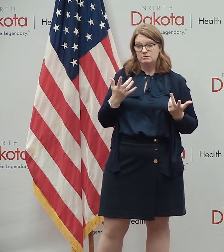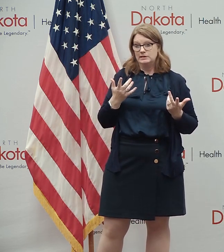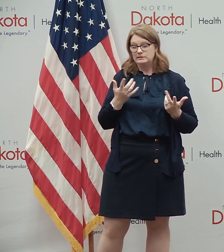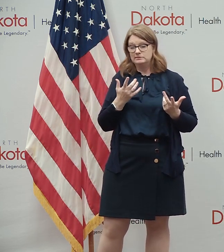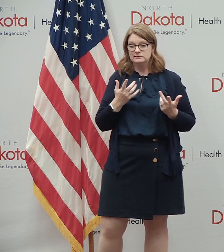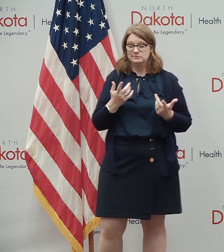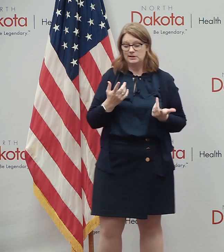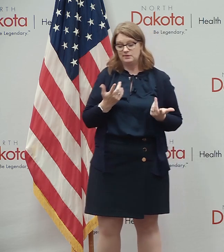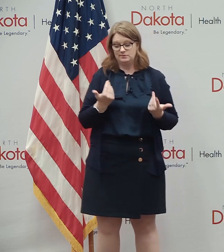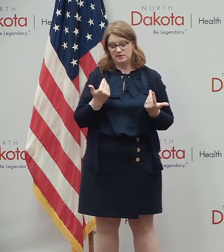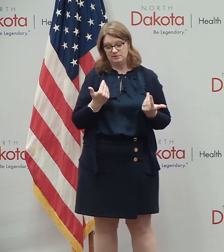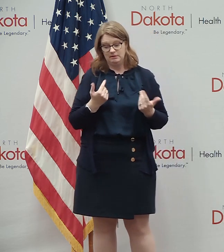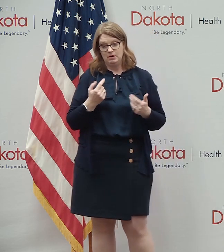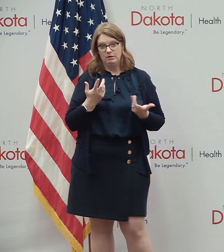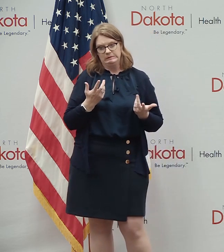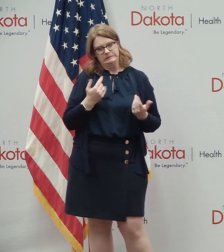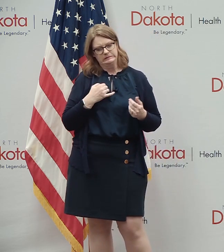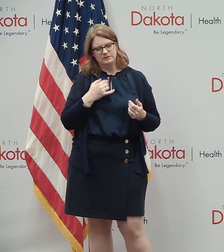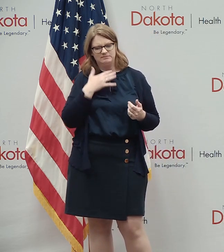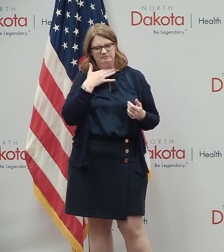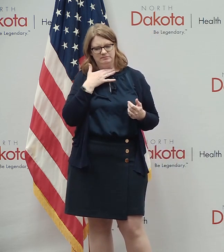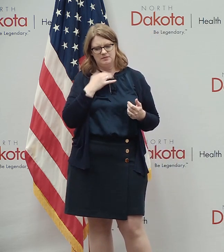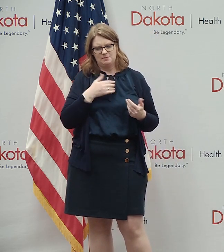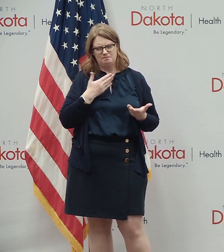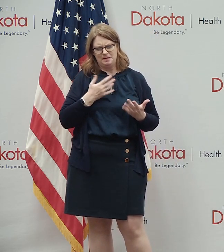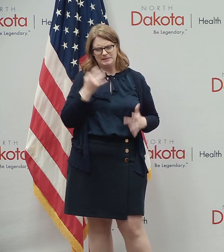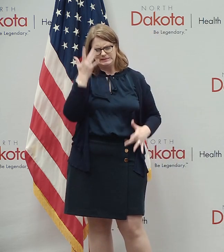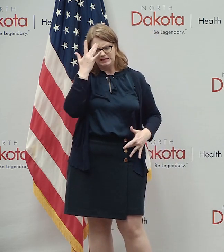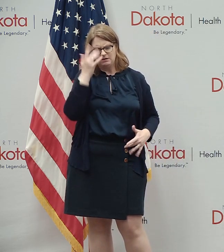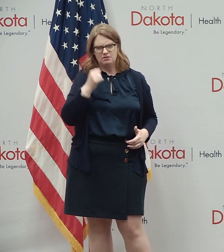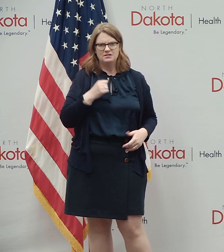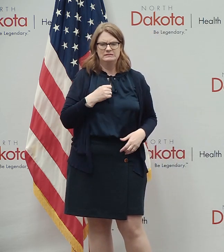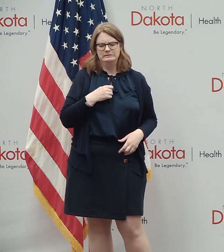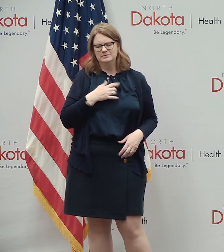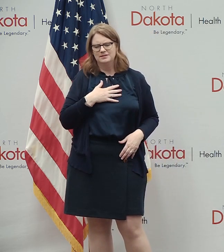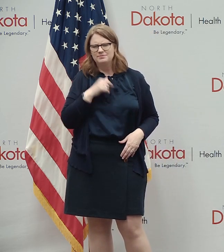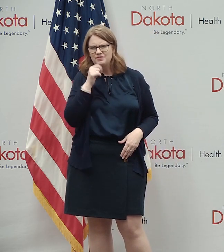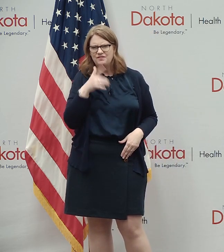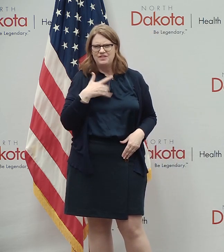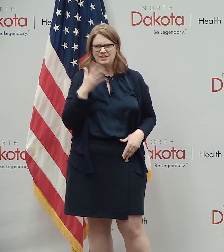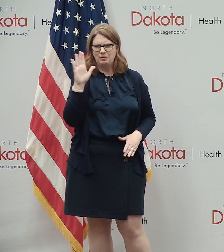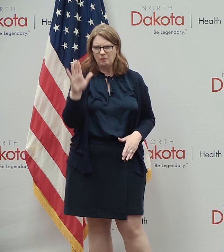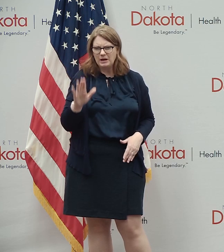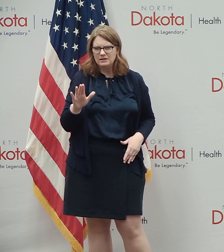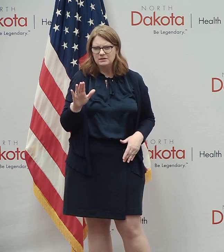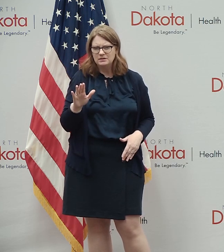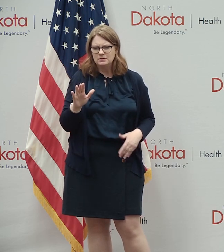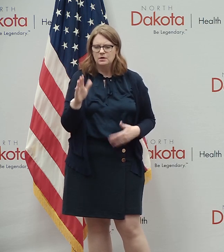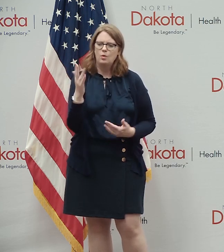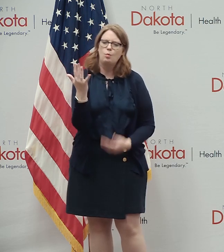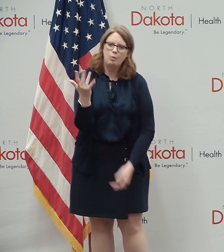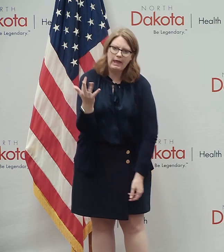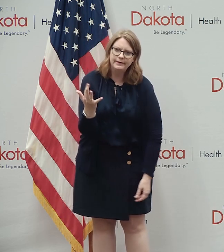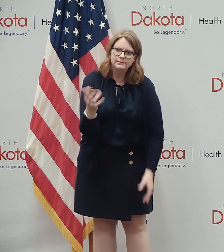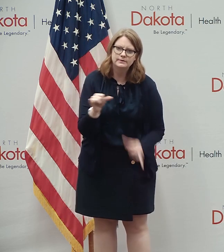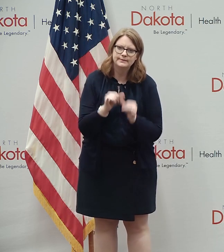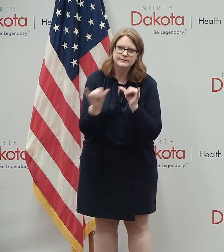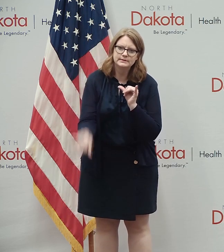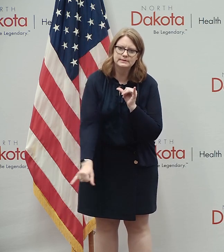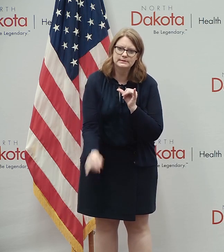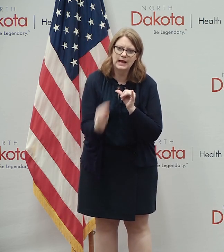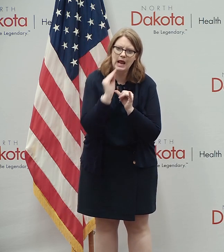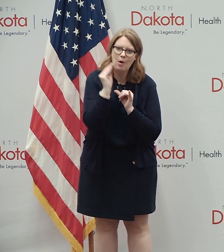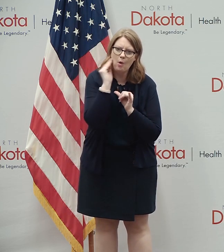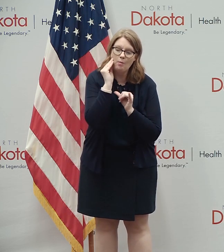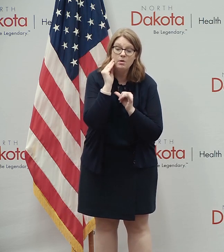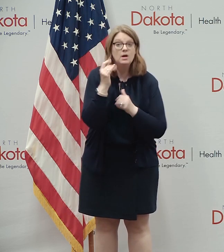are sick or not feeling well, please wait or go. If